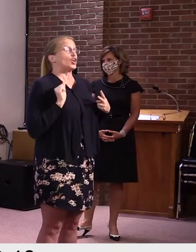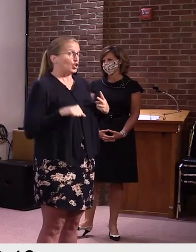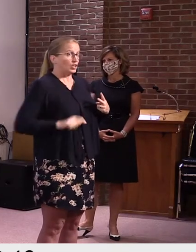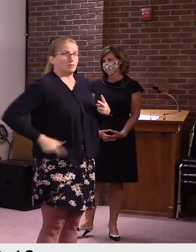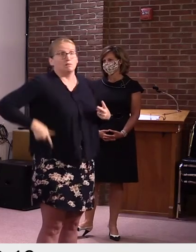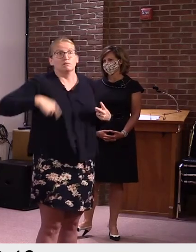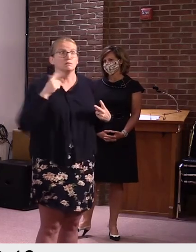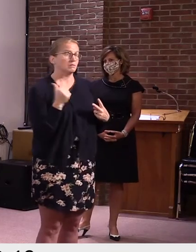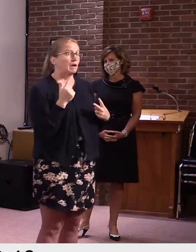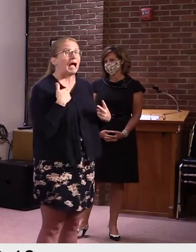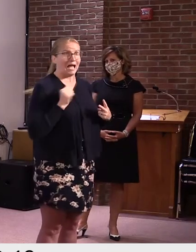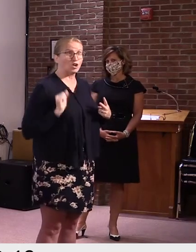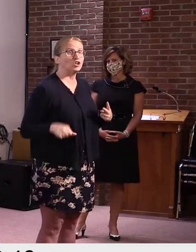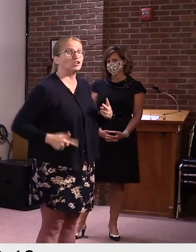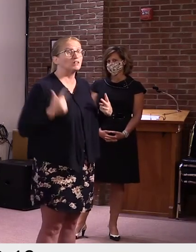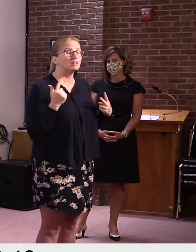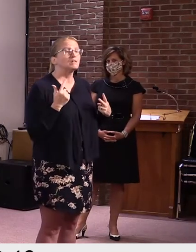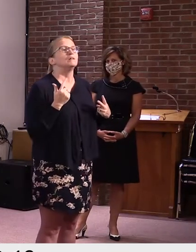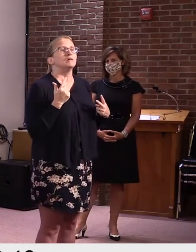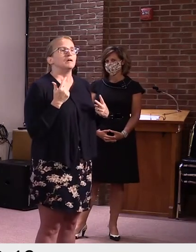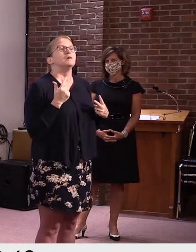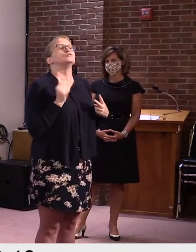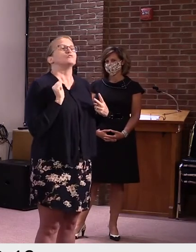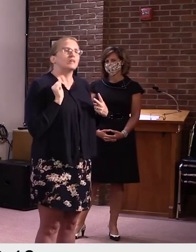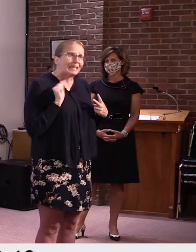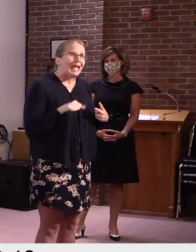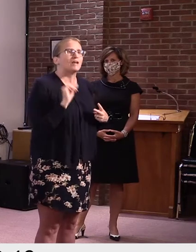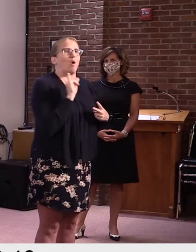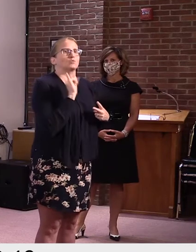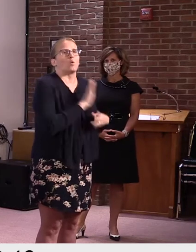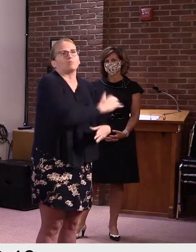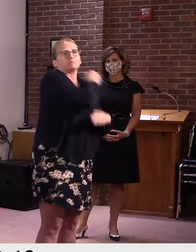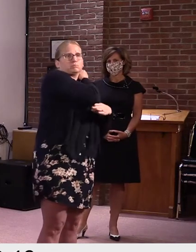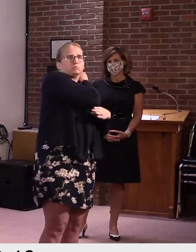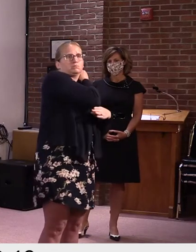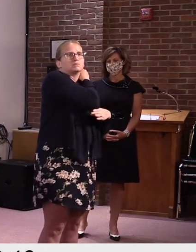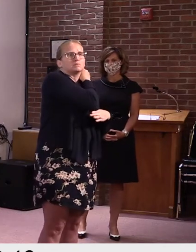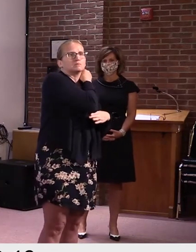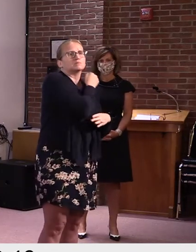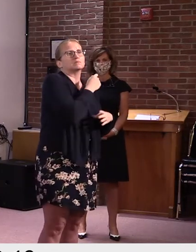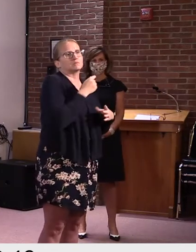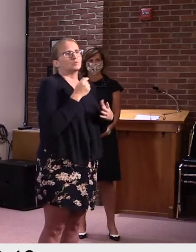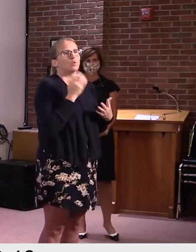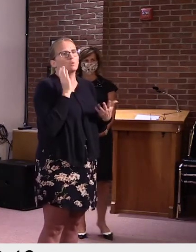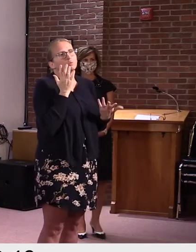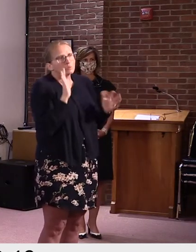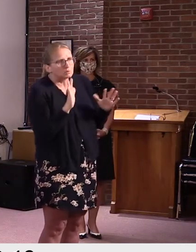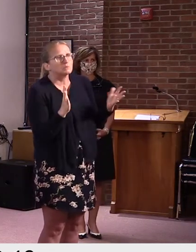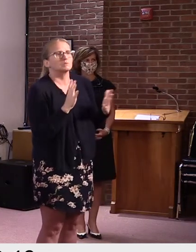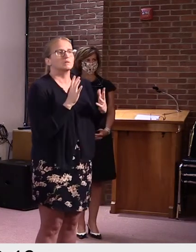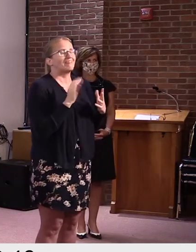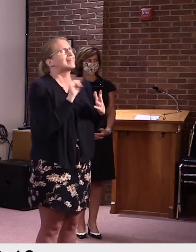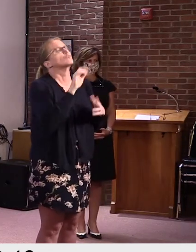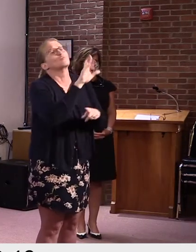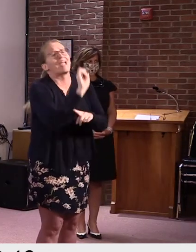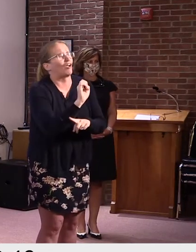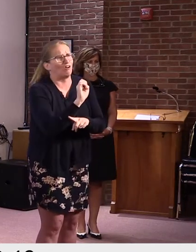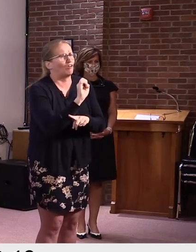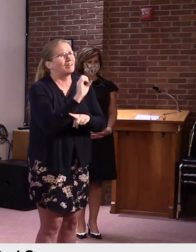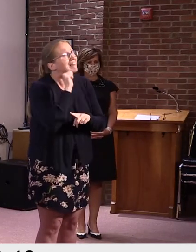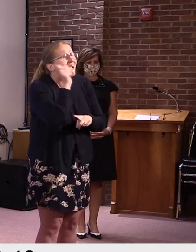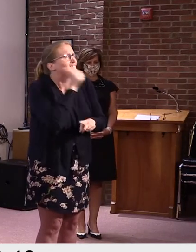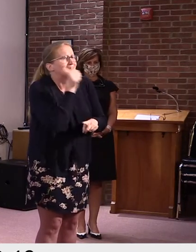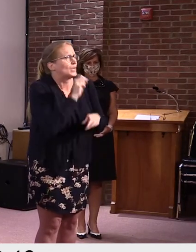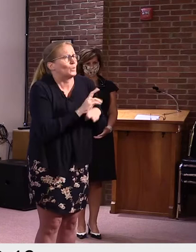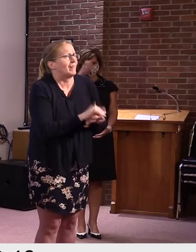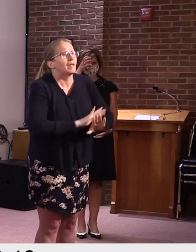force, a neck restraint should also be an appropriate use of force. Again, incredibly rare circumstance. Okay, thank